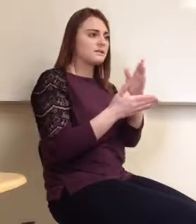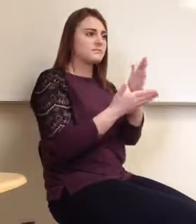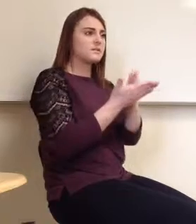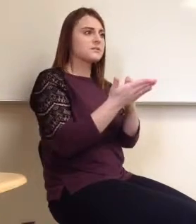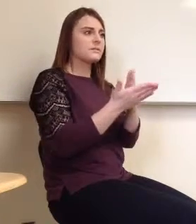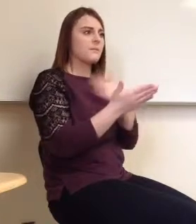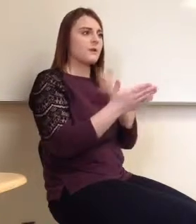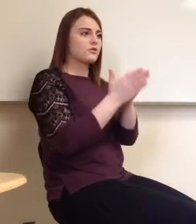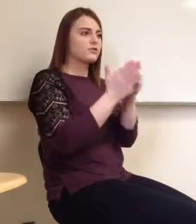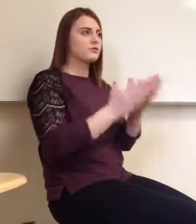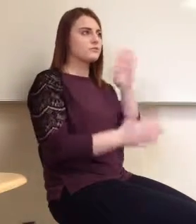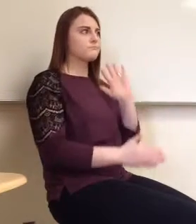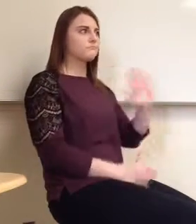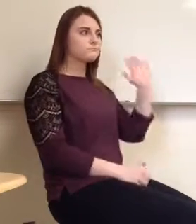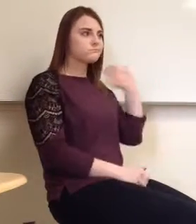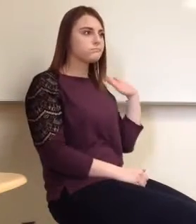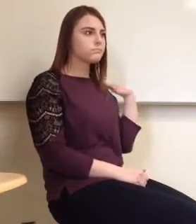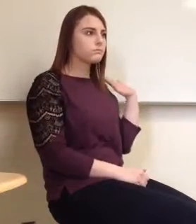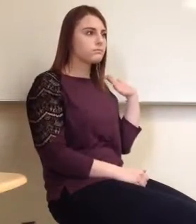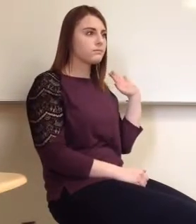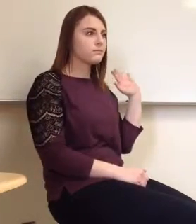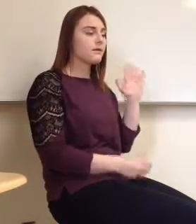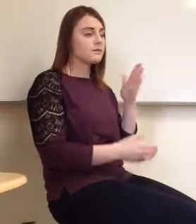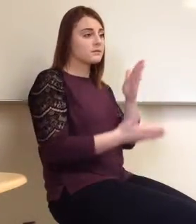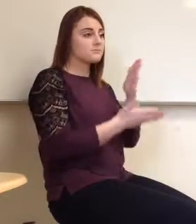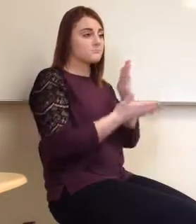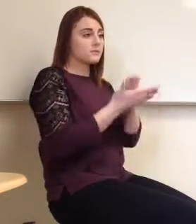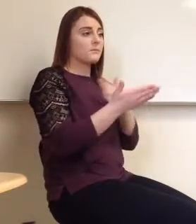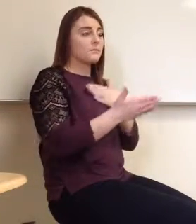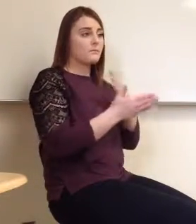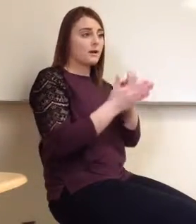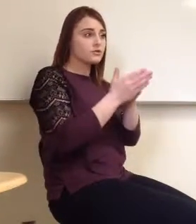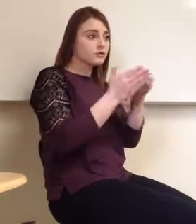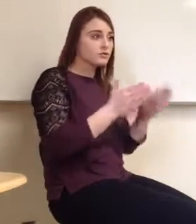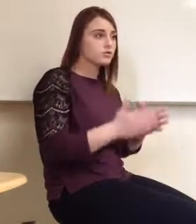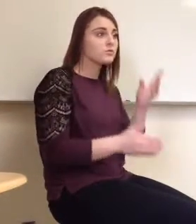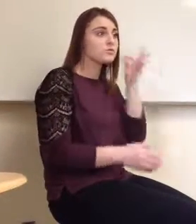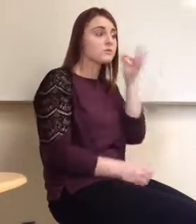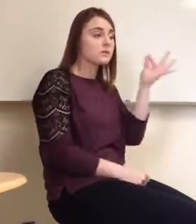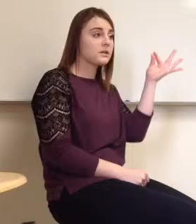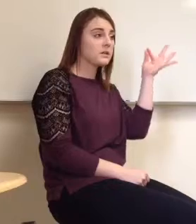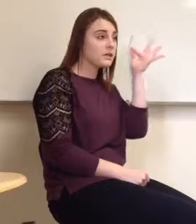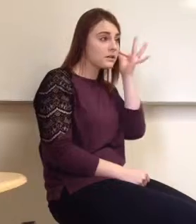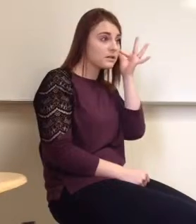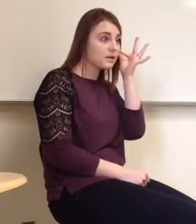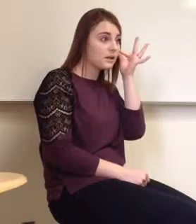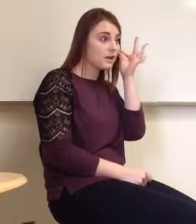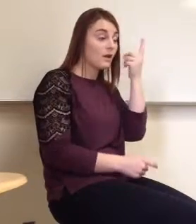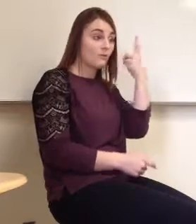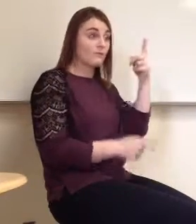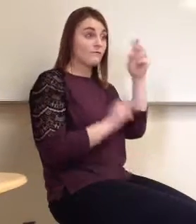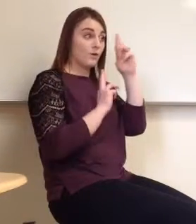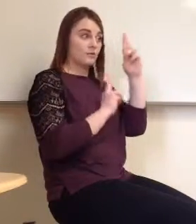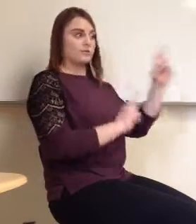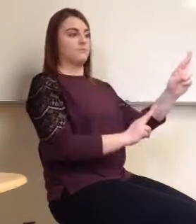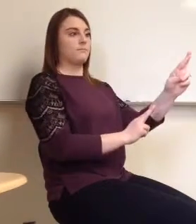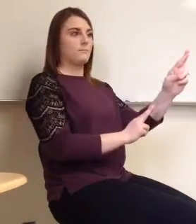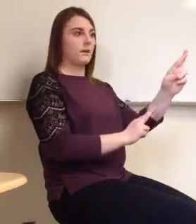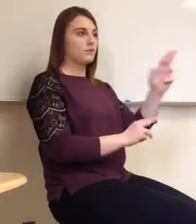are Native American, would say that sometimes as a sign of respect, you don't look at them. people older than